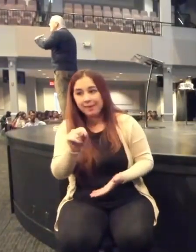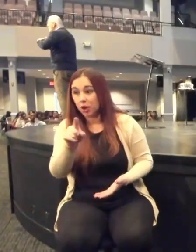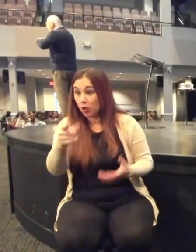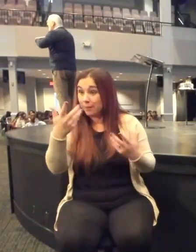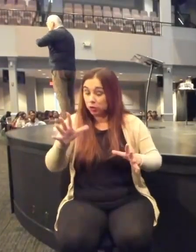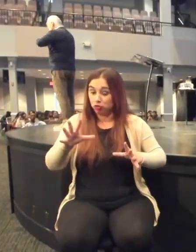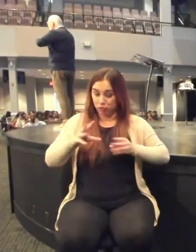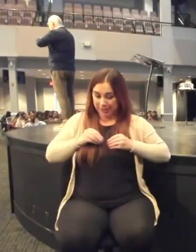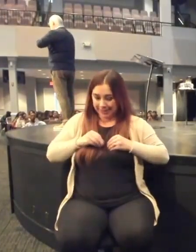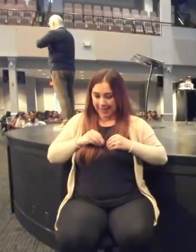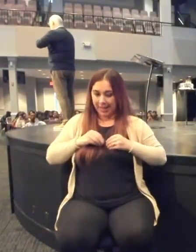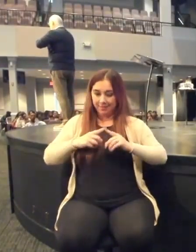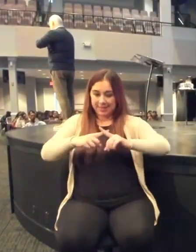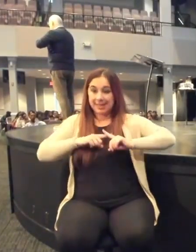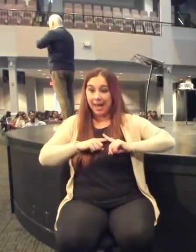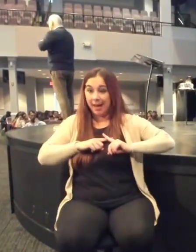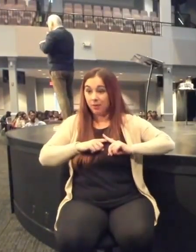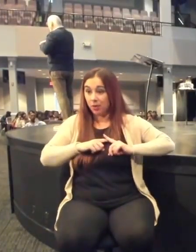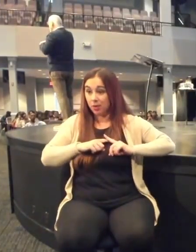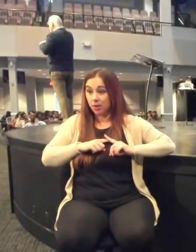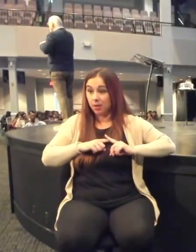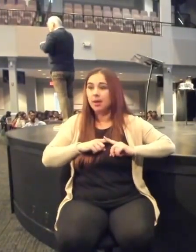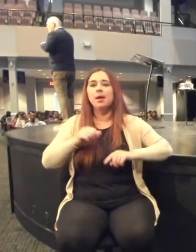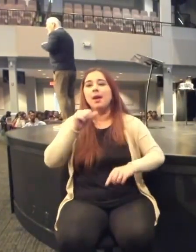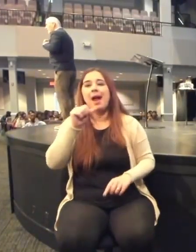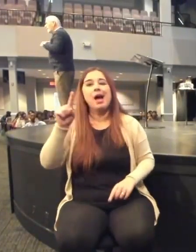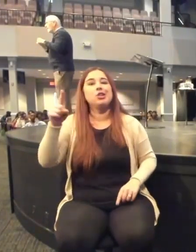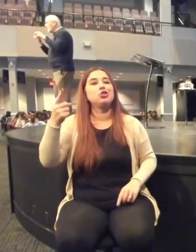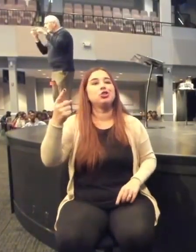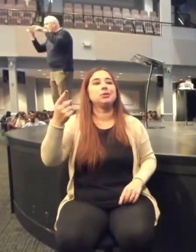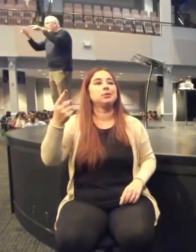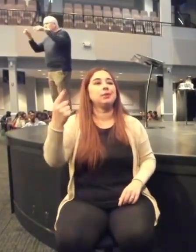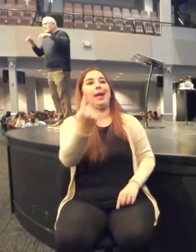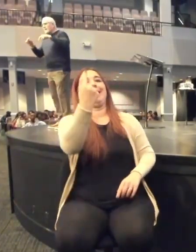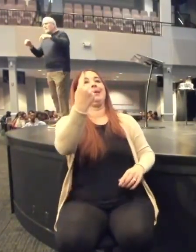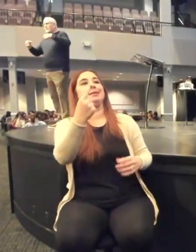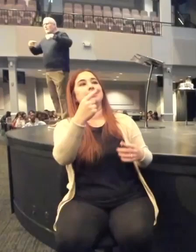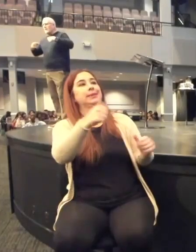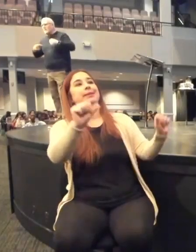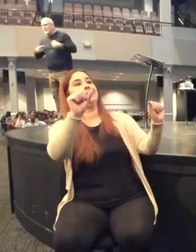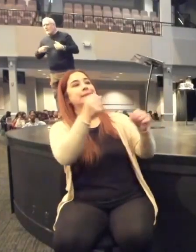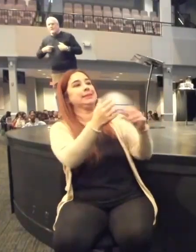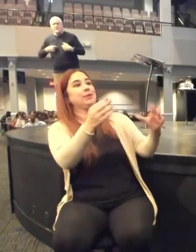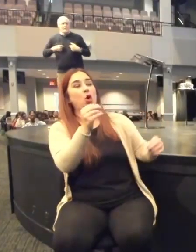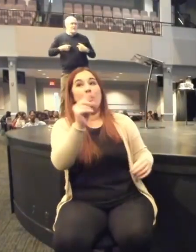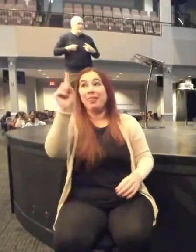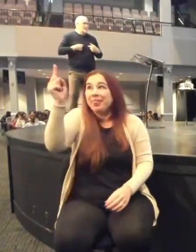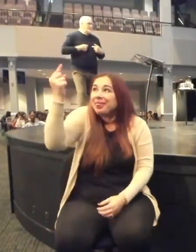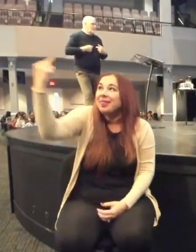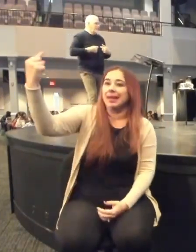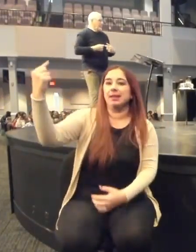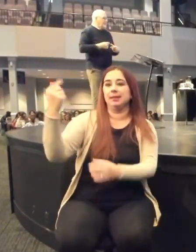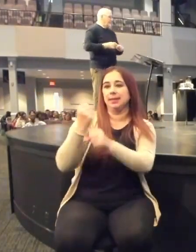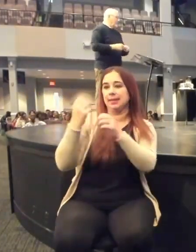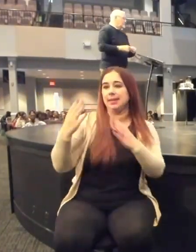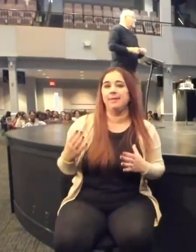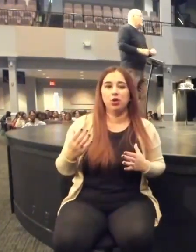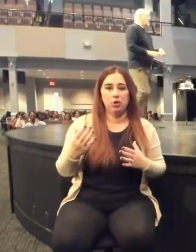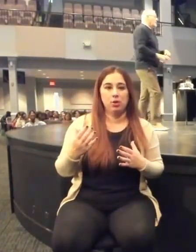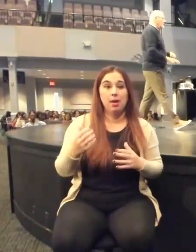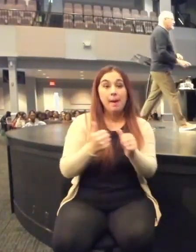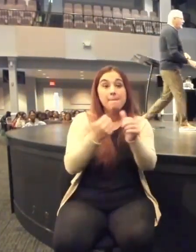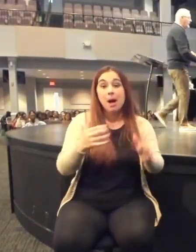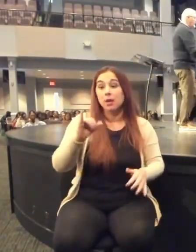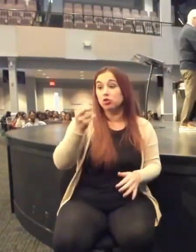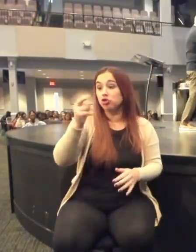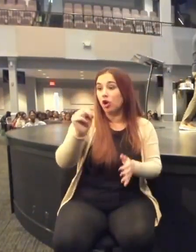the Savior in your life? Not just a Savior, but the Savior in your life. In fact, the Apostle